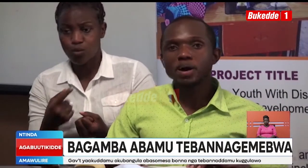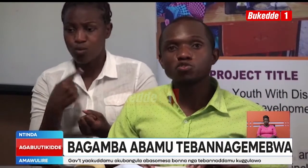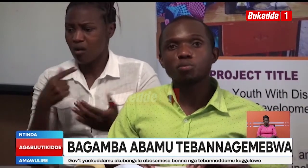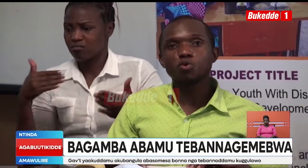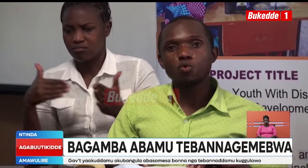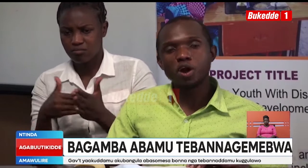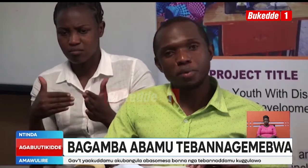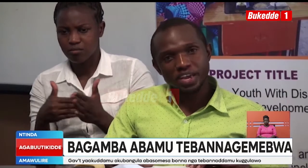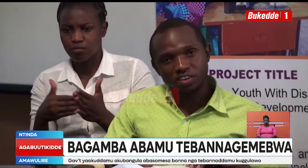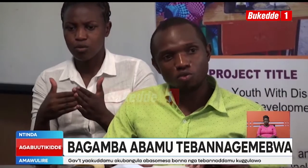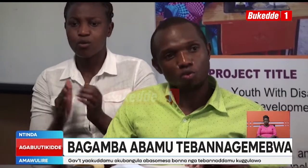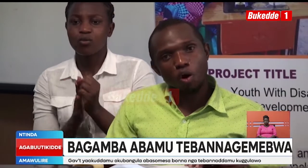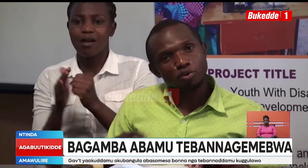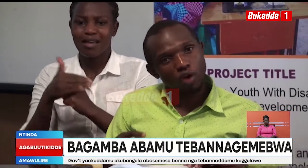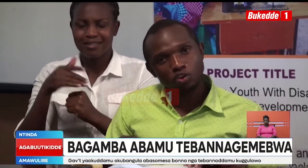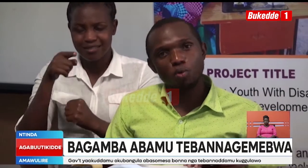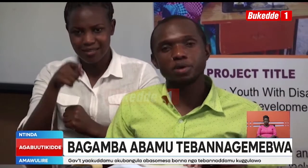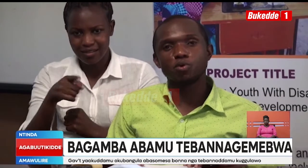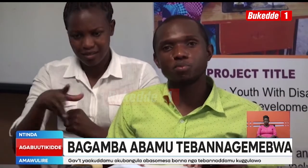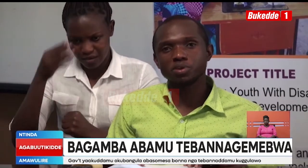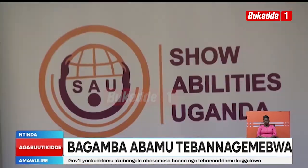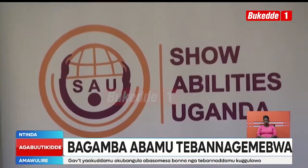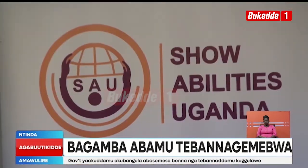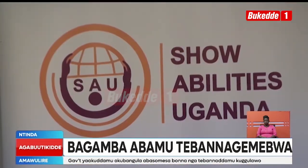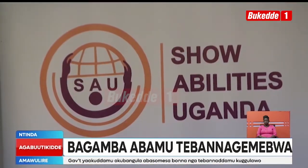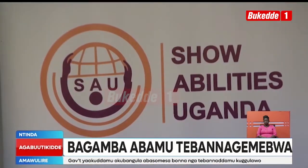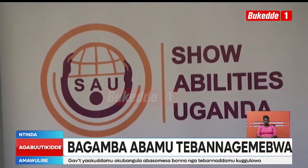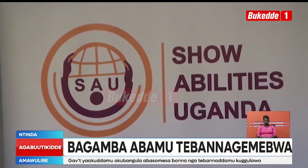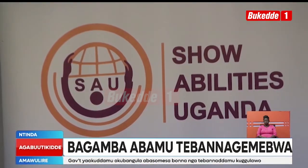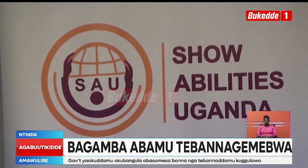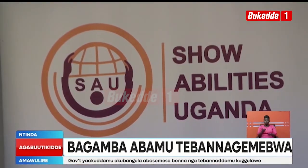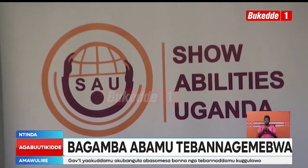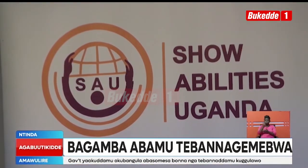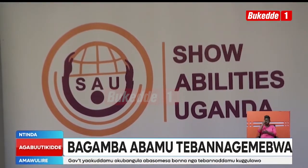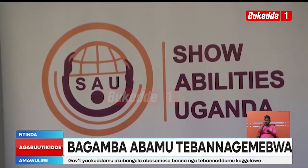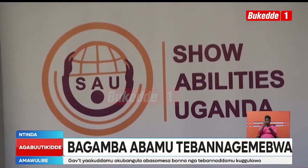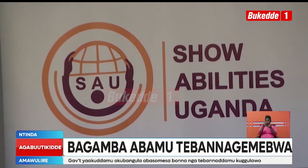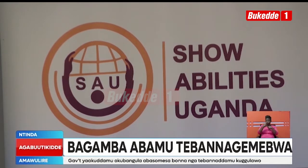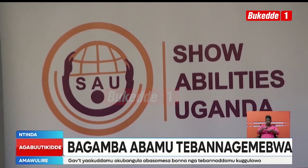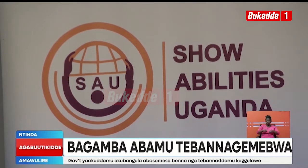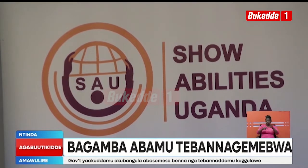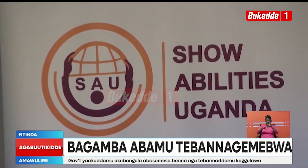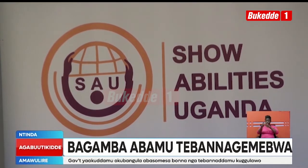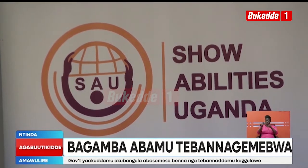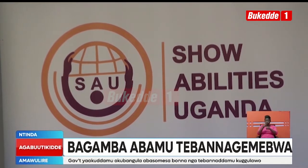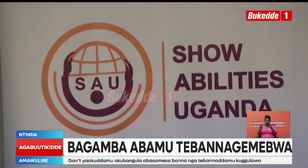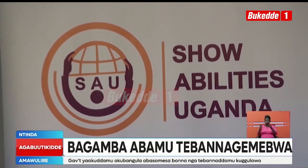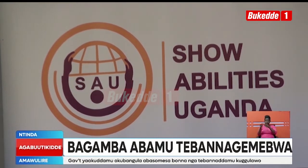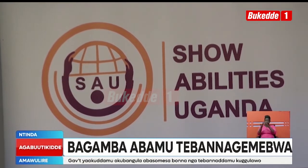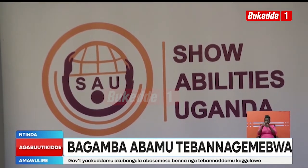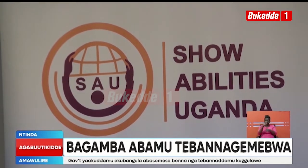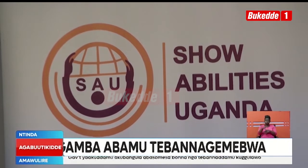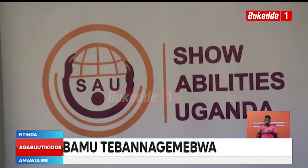and we don't pay attention to The government has to know the and they have to information